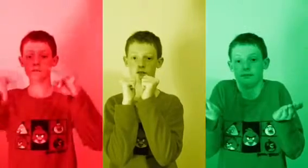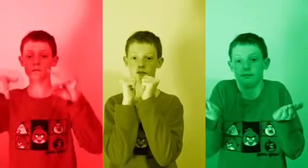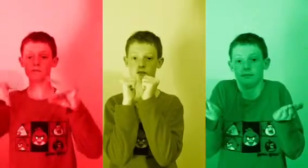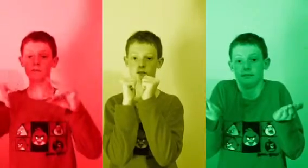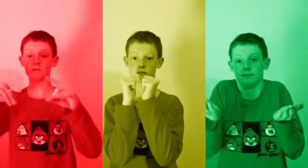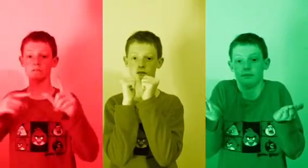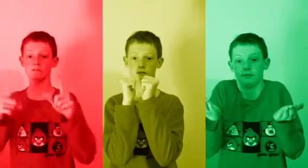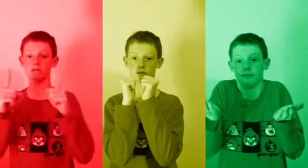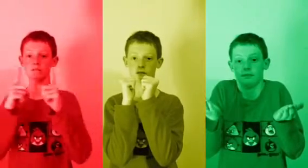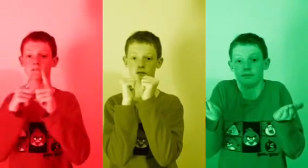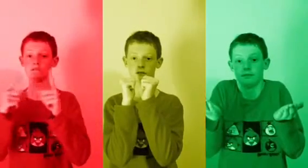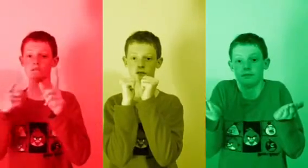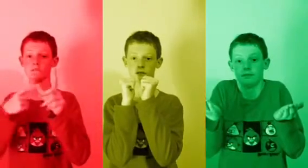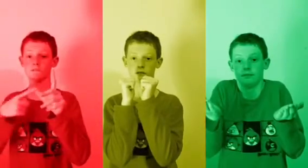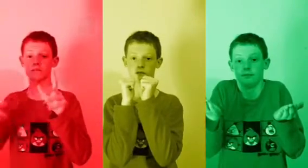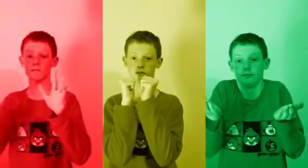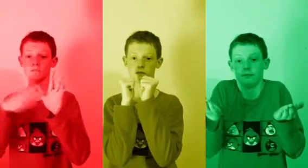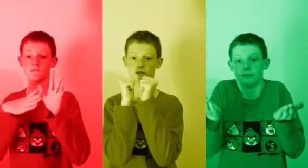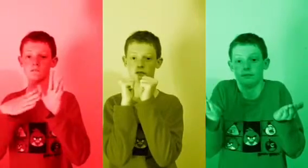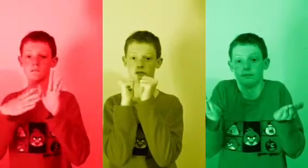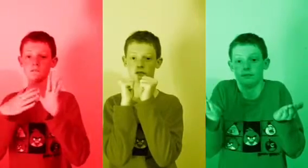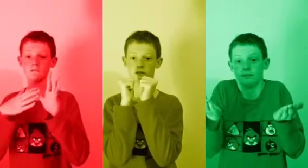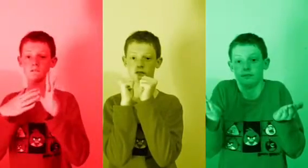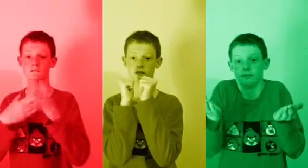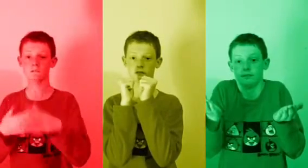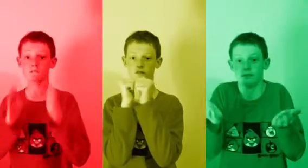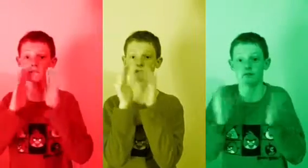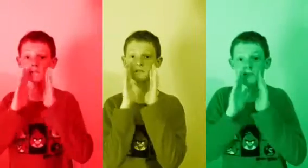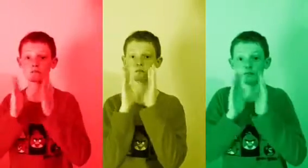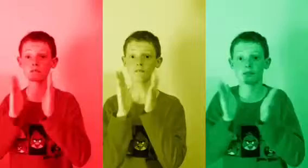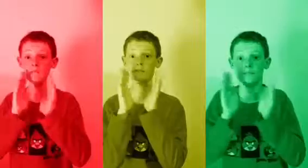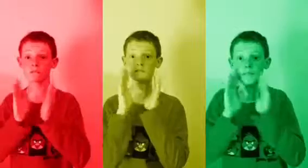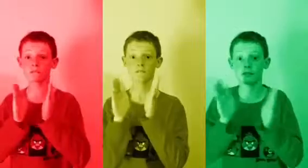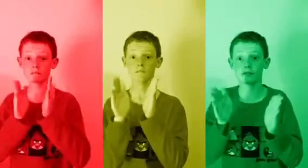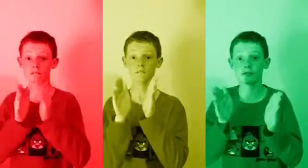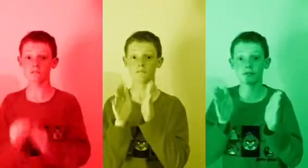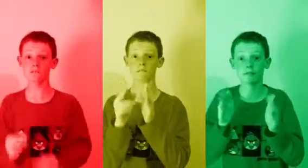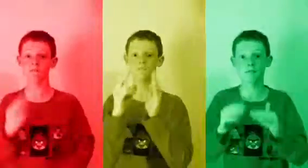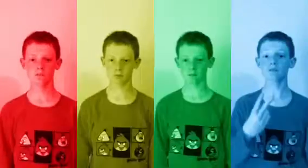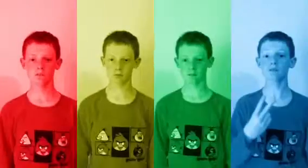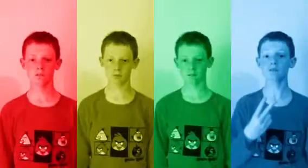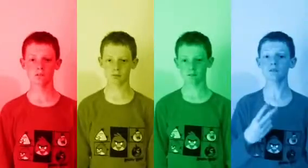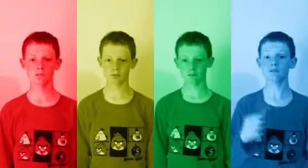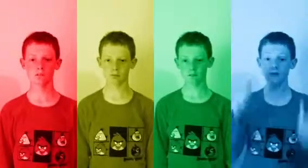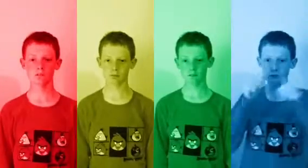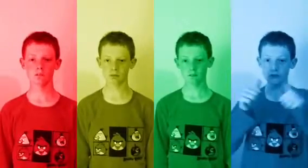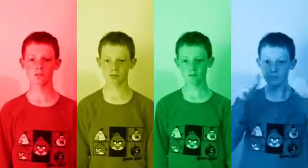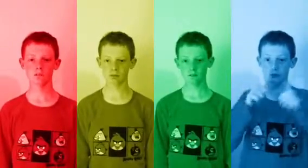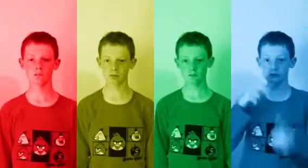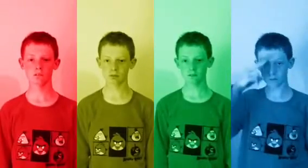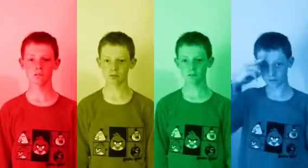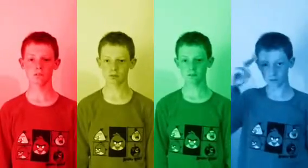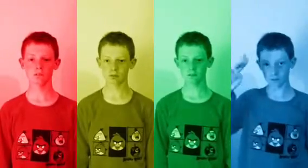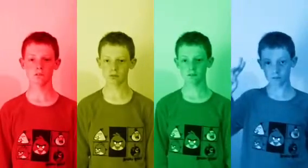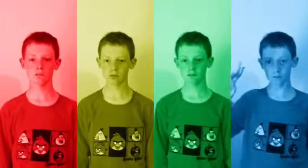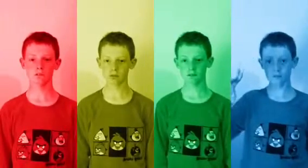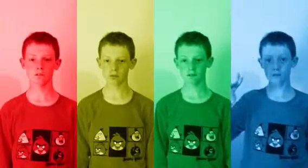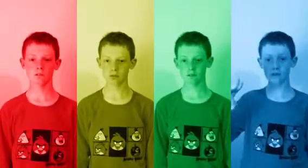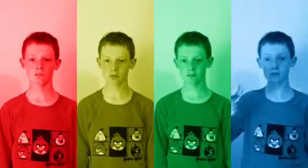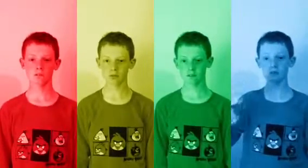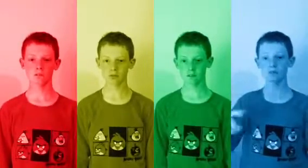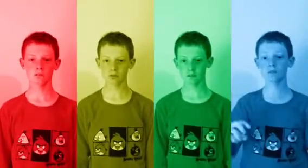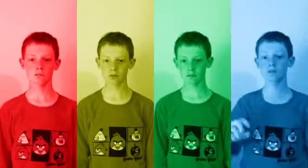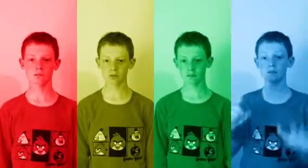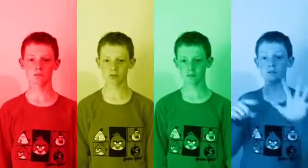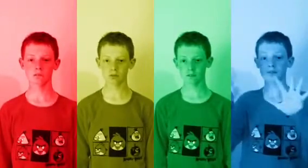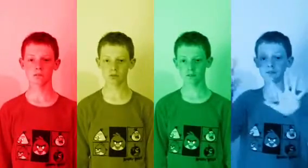Australia to meet aboriginals, what a hoot, two owls named each of